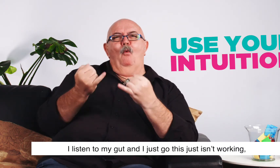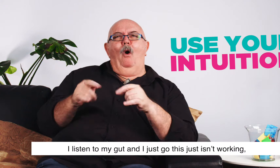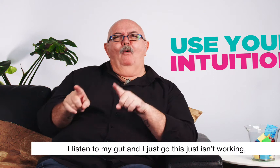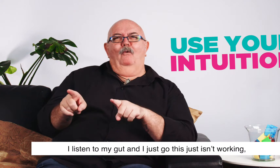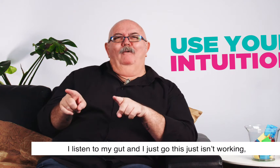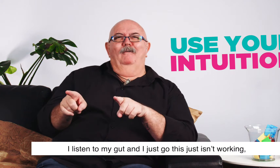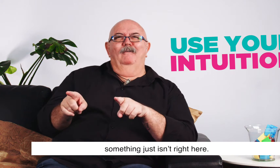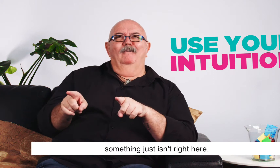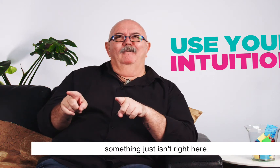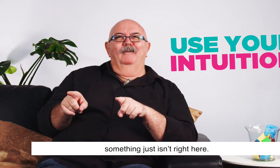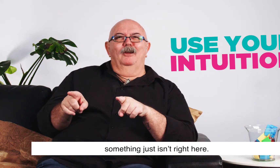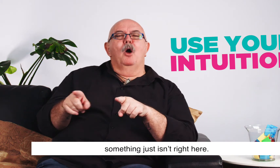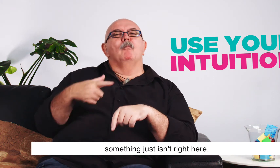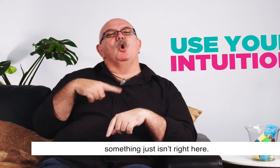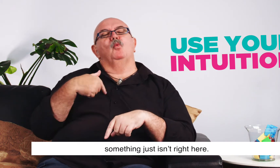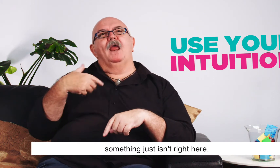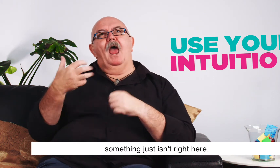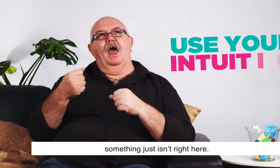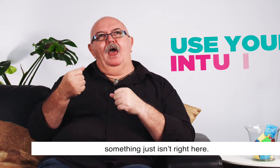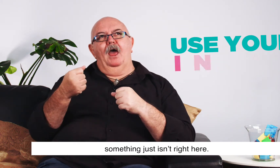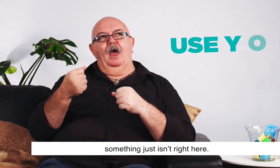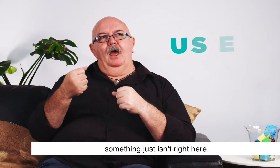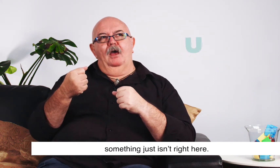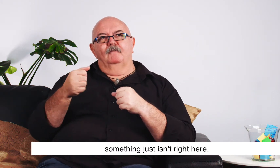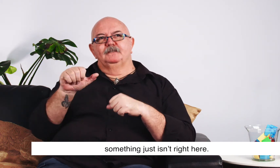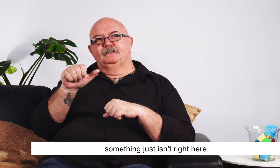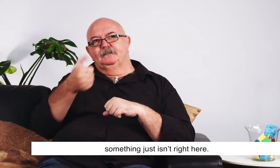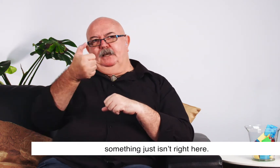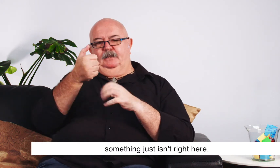working. Something just isn't right here.